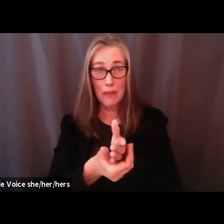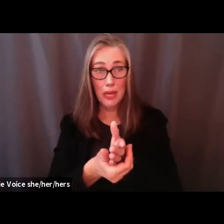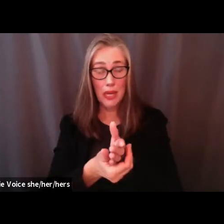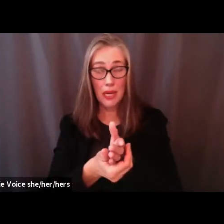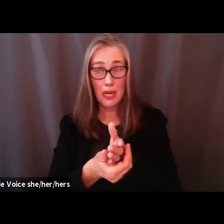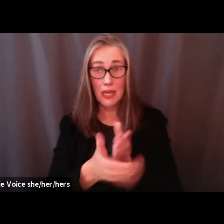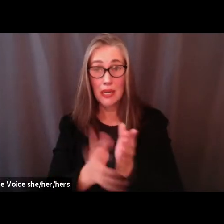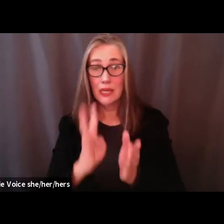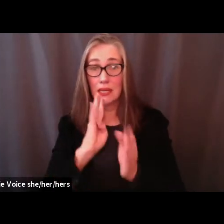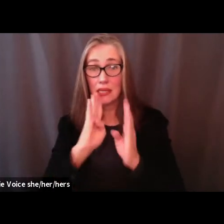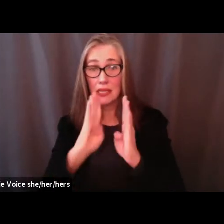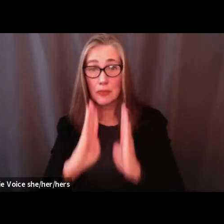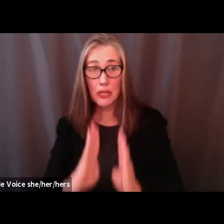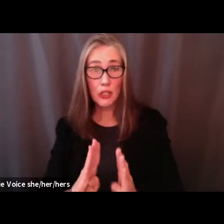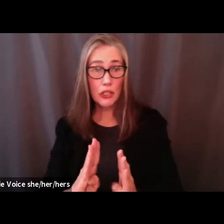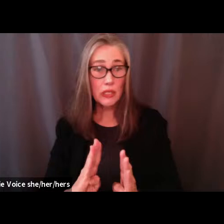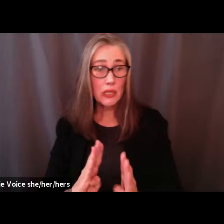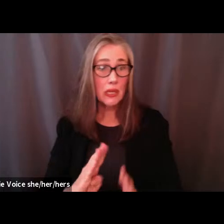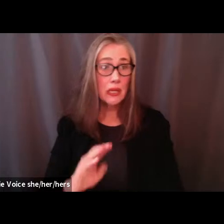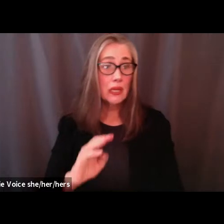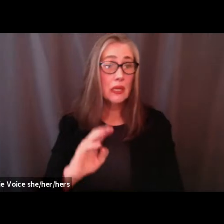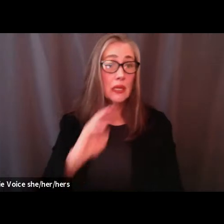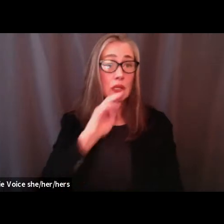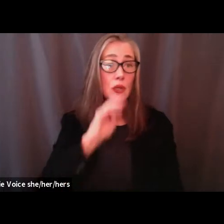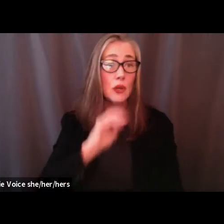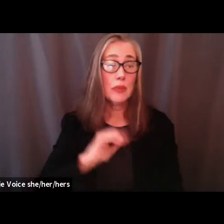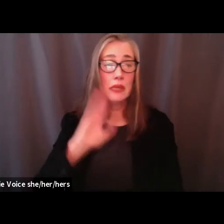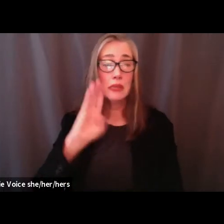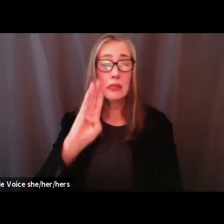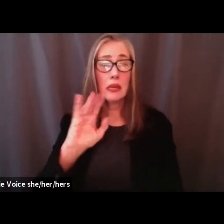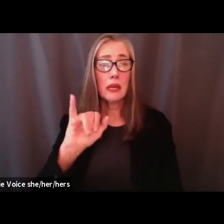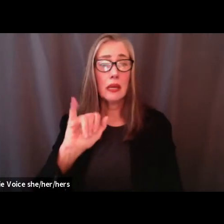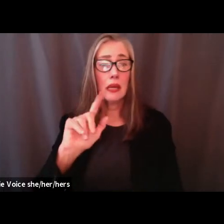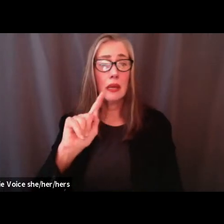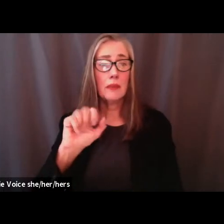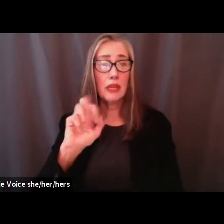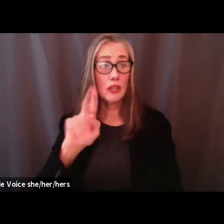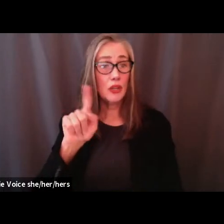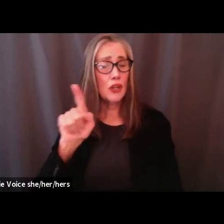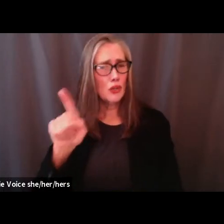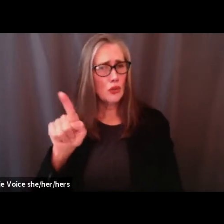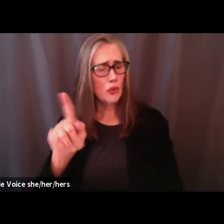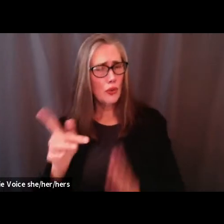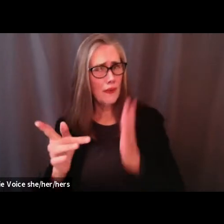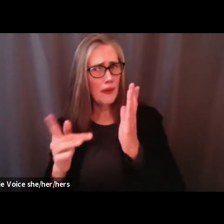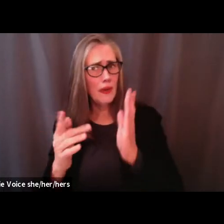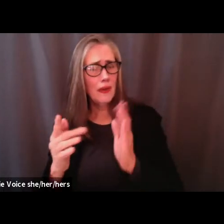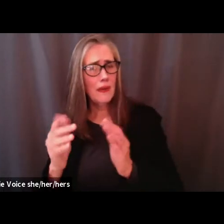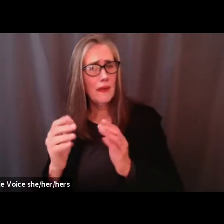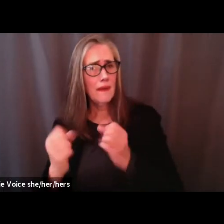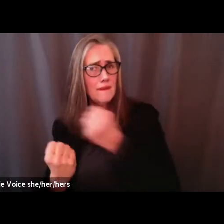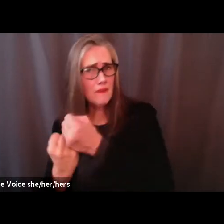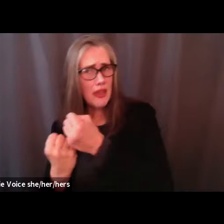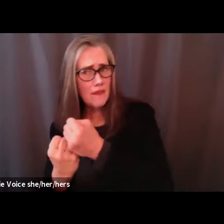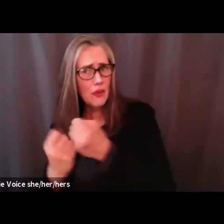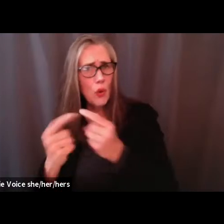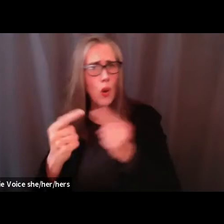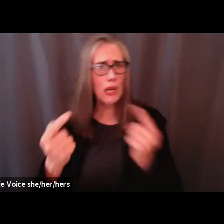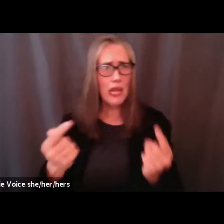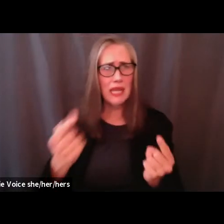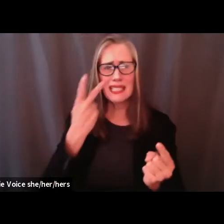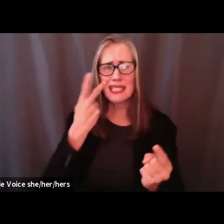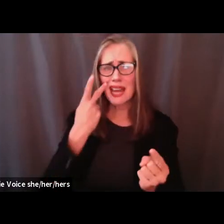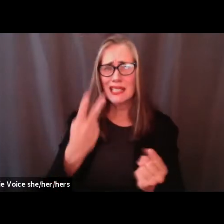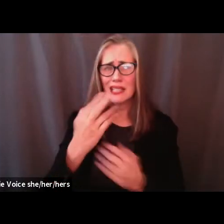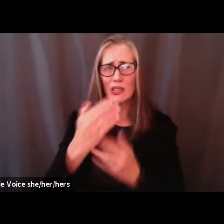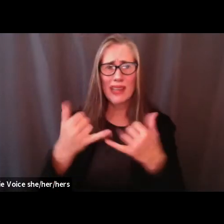Ms. Bittner, I think you were in favor or against. I see your hand is still up. Are you seeking?